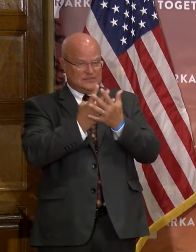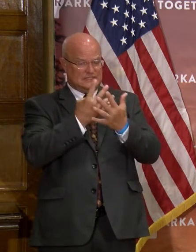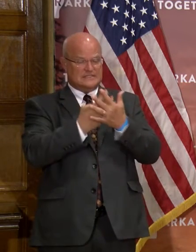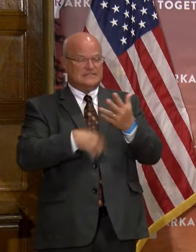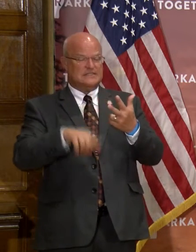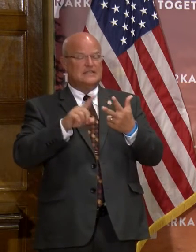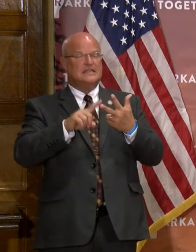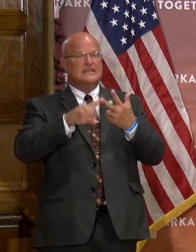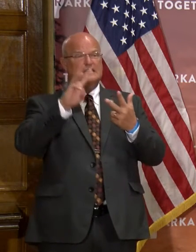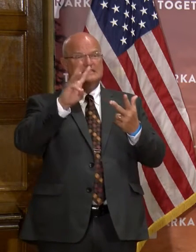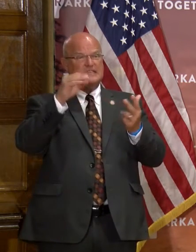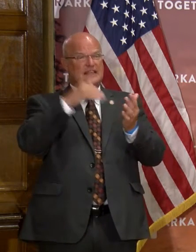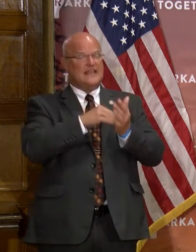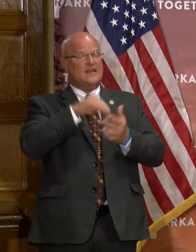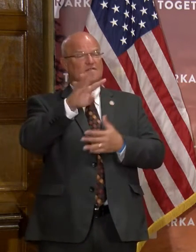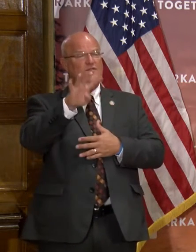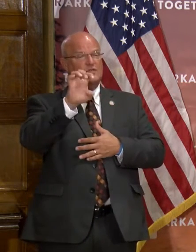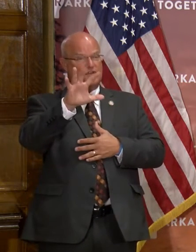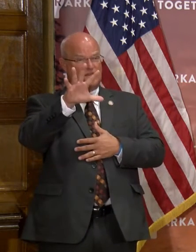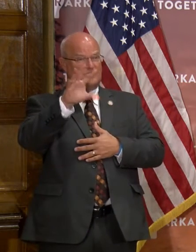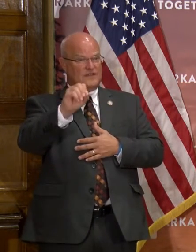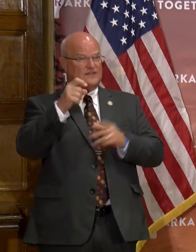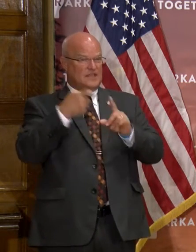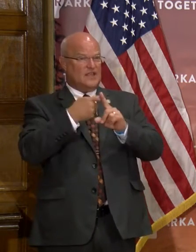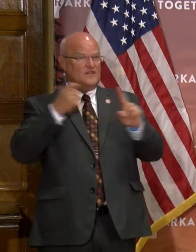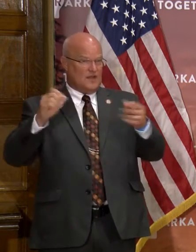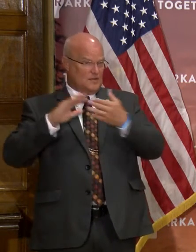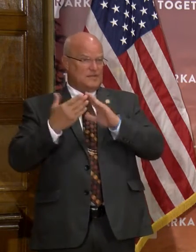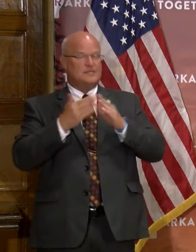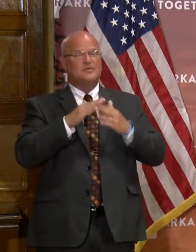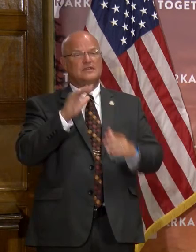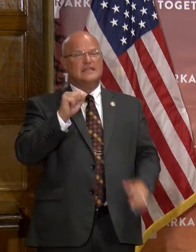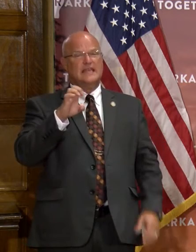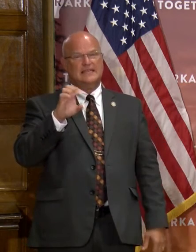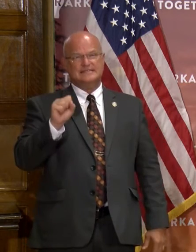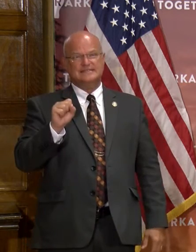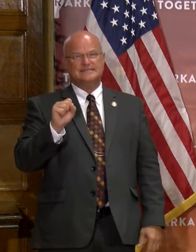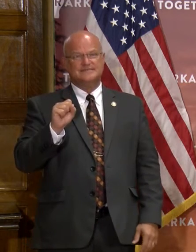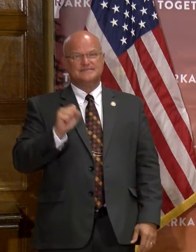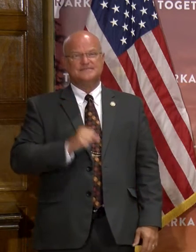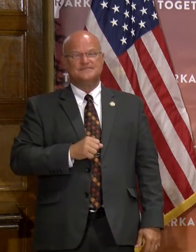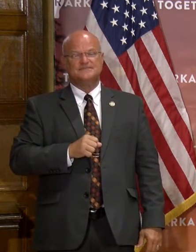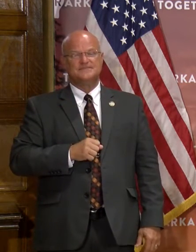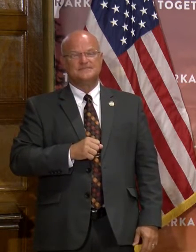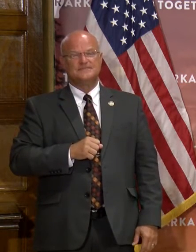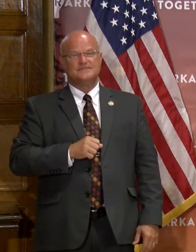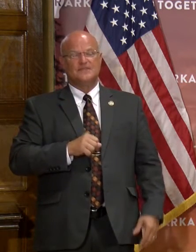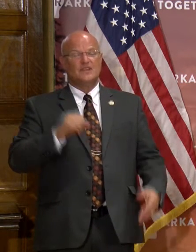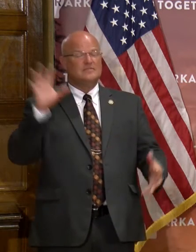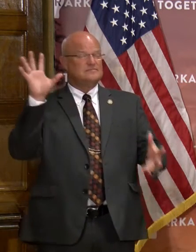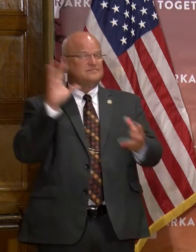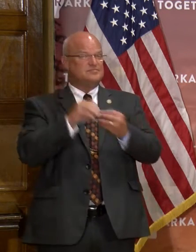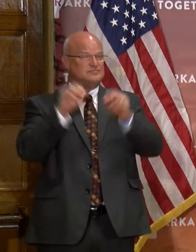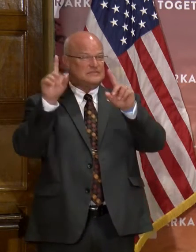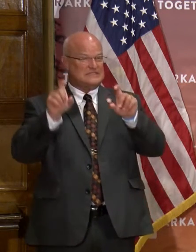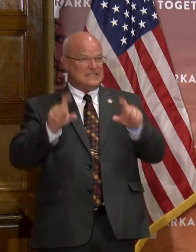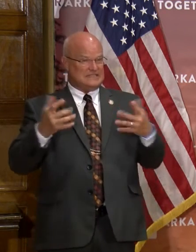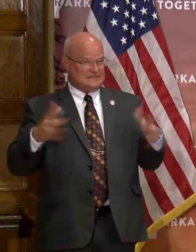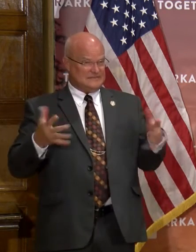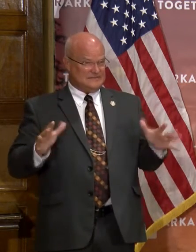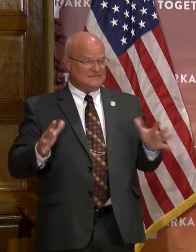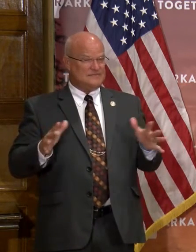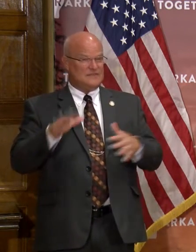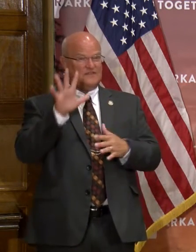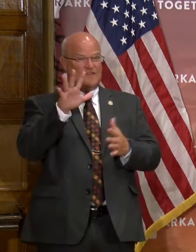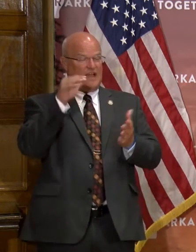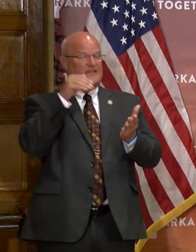and 6,450 from community cases. The total testing, as was mentioned by the Governor,